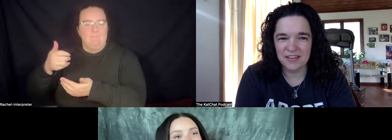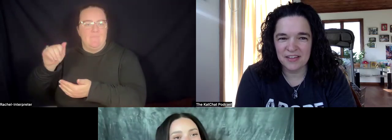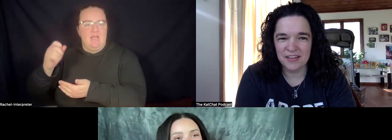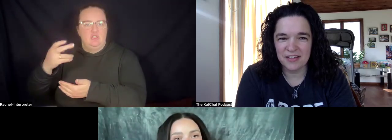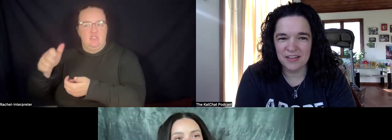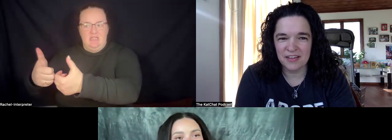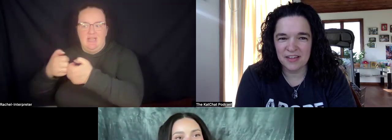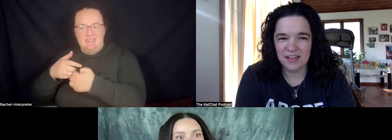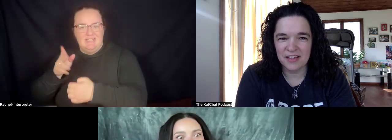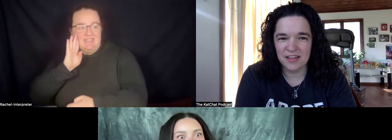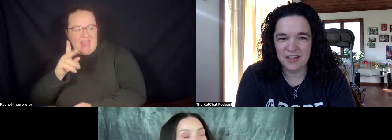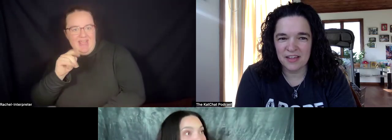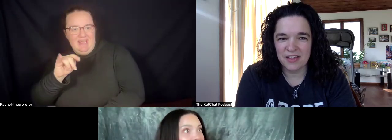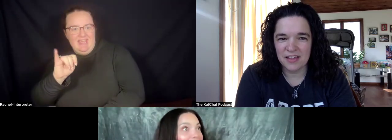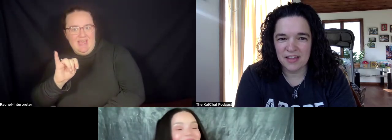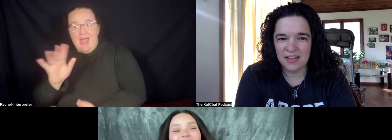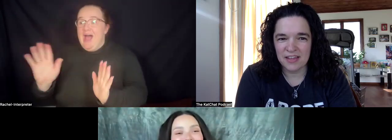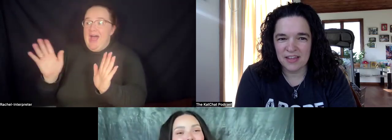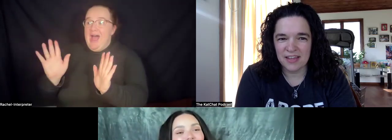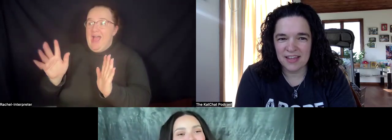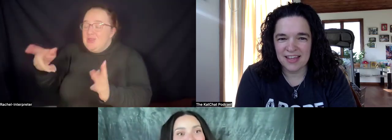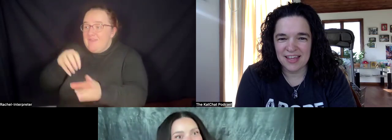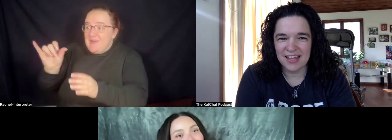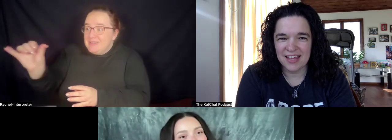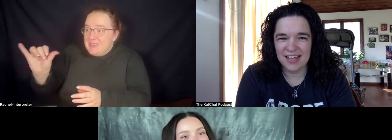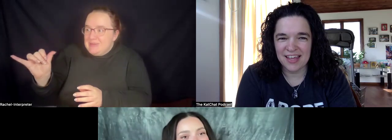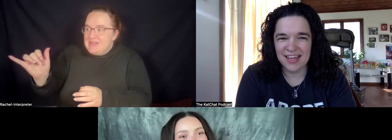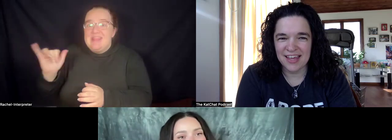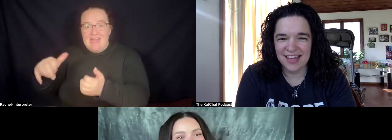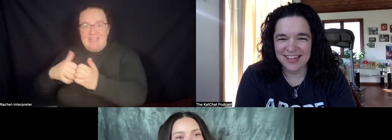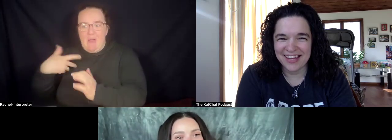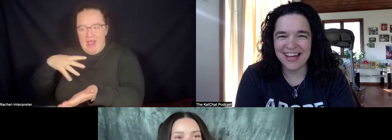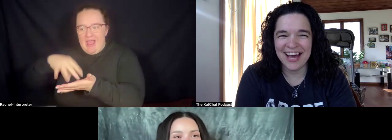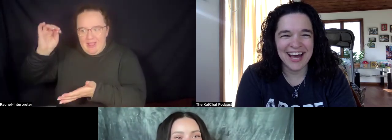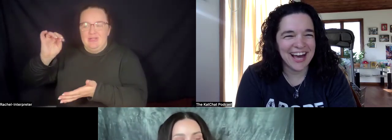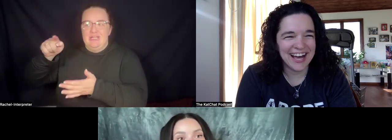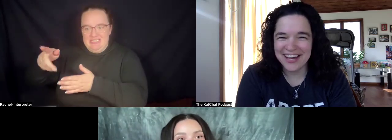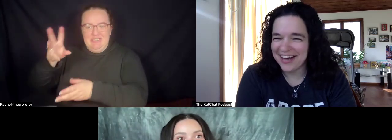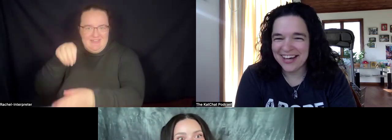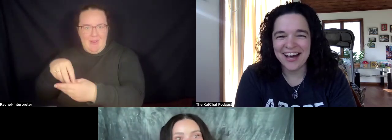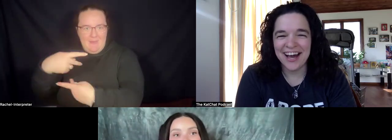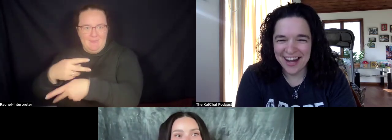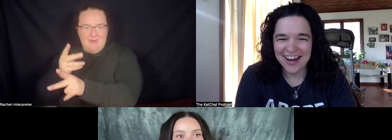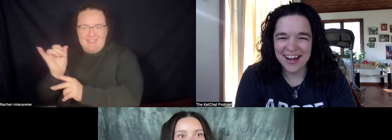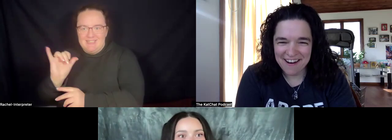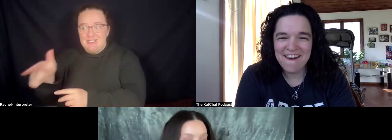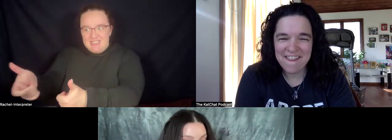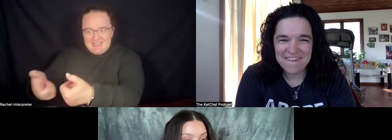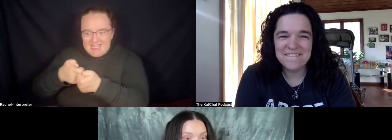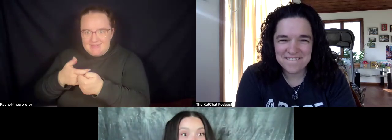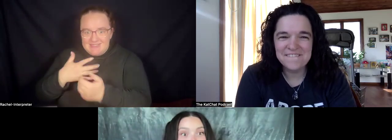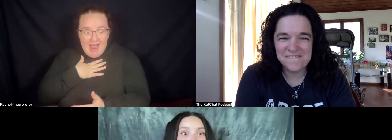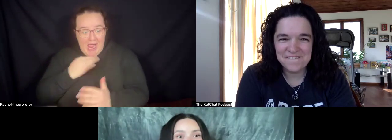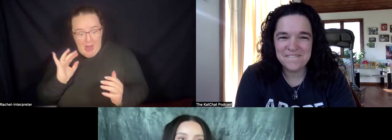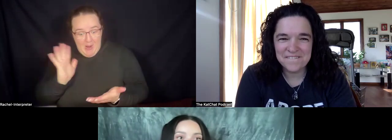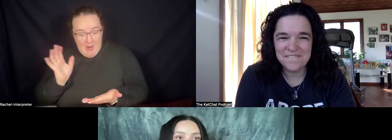said, hi, Kiki. I went, so that's how I learned that Ashley was part of this production as well, was that she texted me and I'm like, oh my